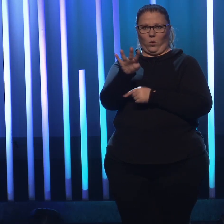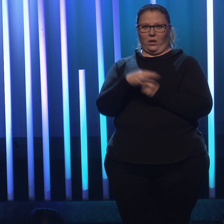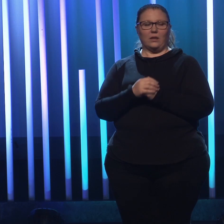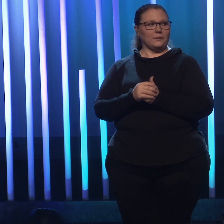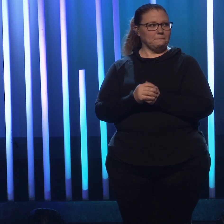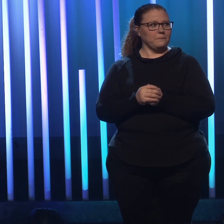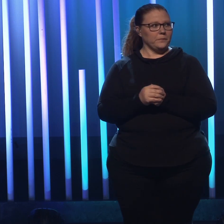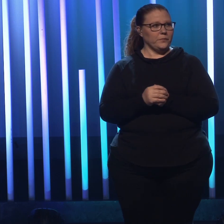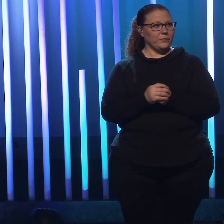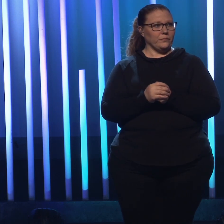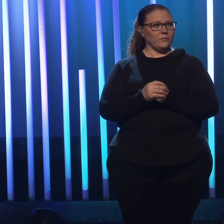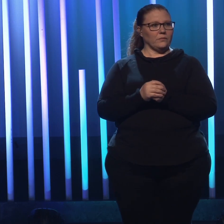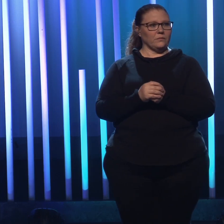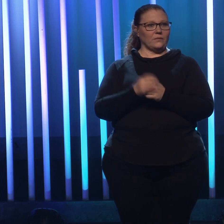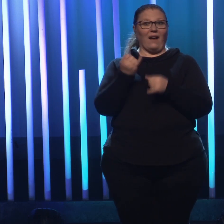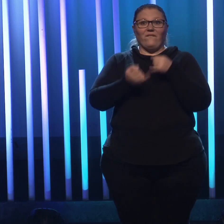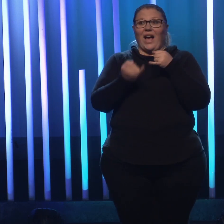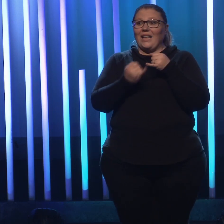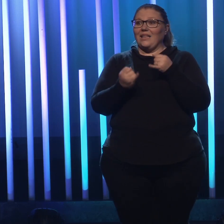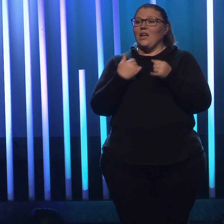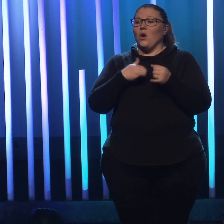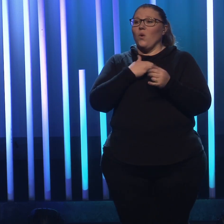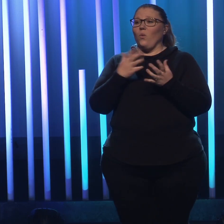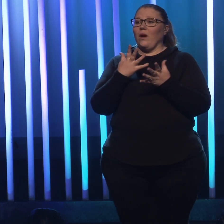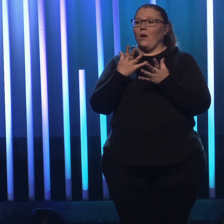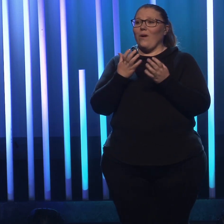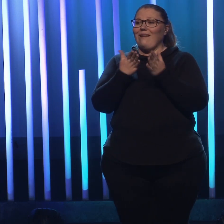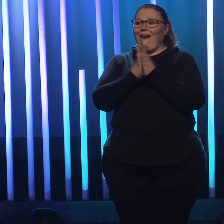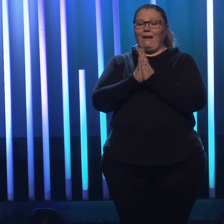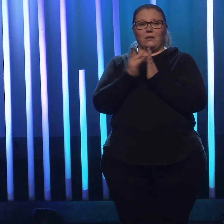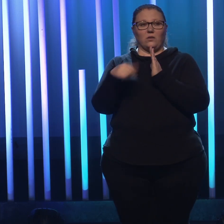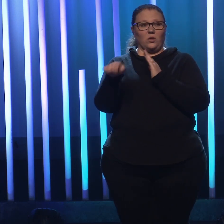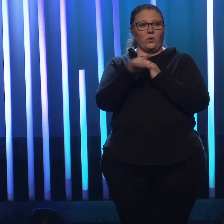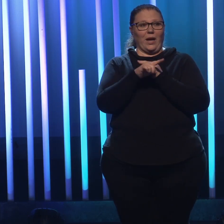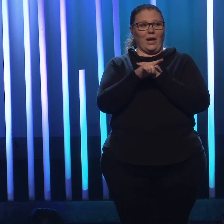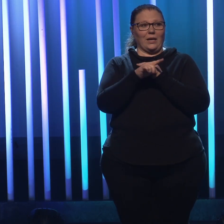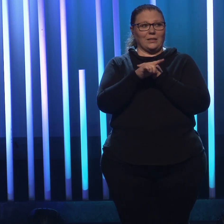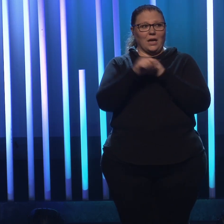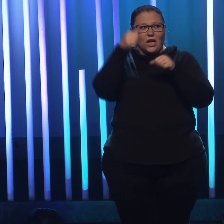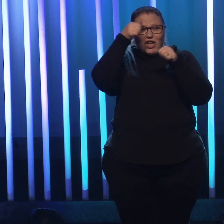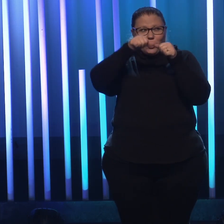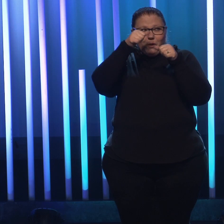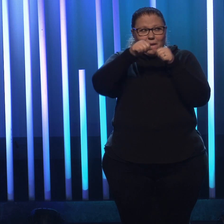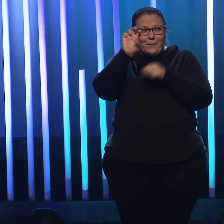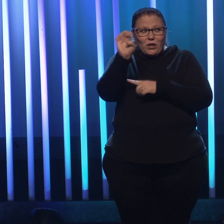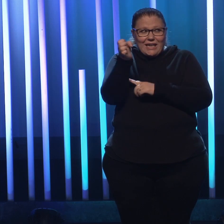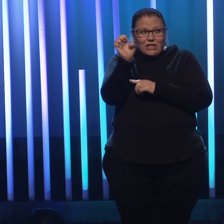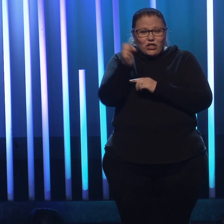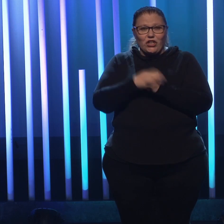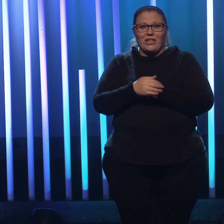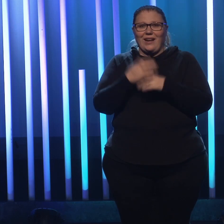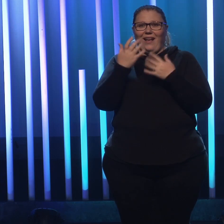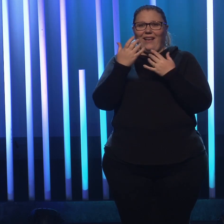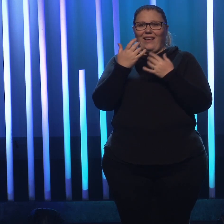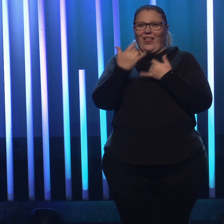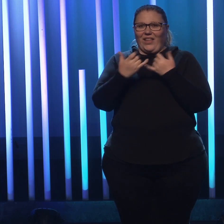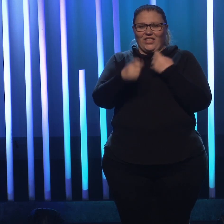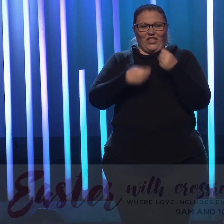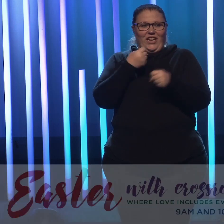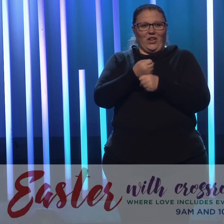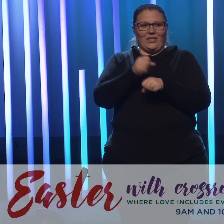833-270-1344. Finally, we're just asking you to keep Easter on your radar. This year